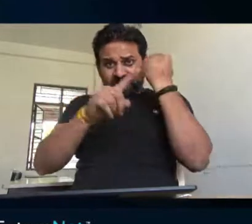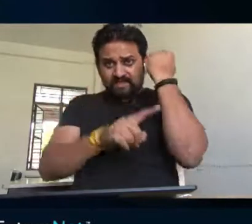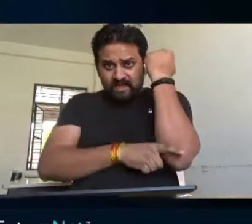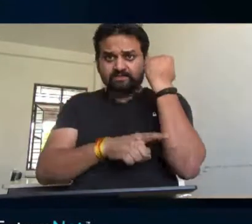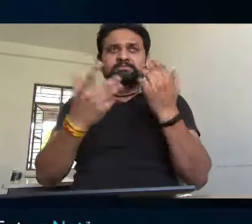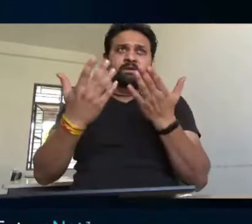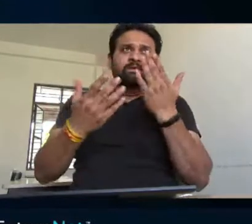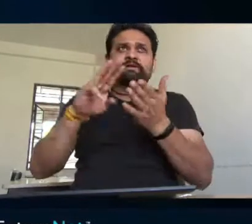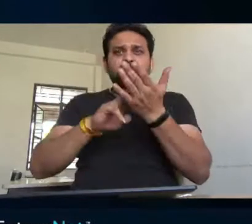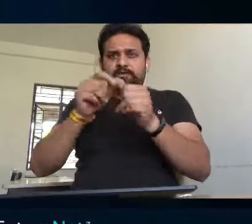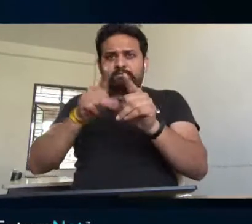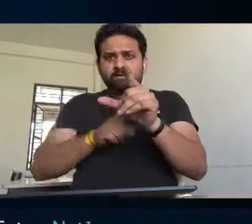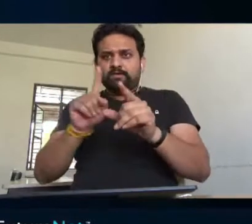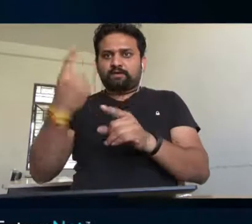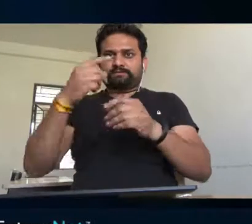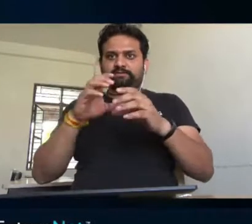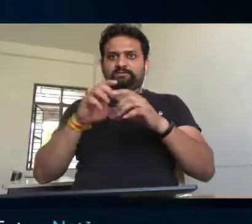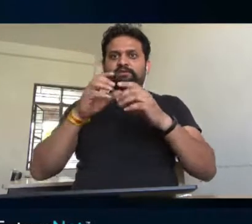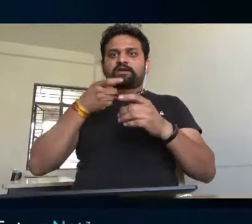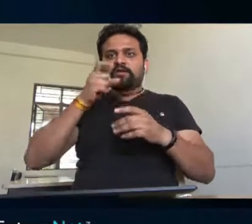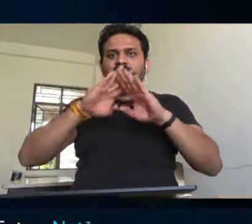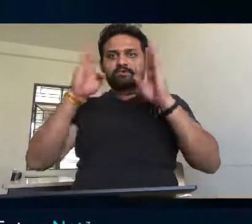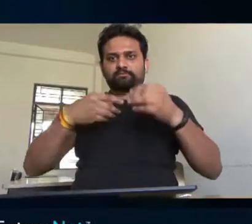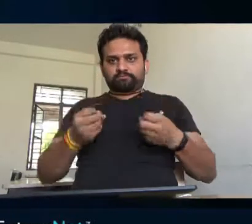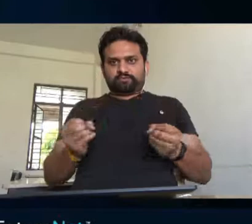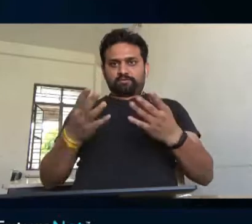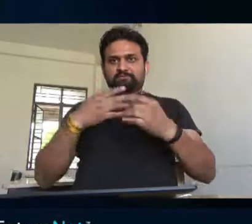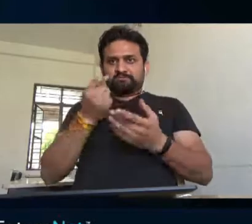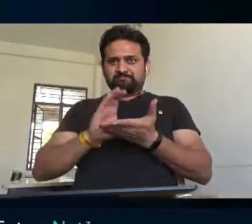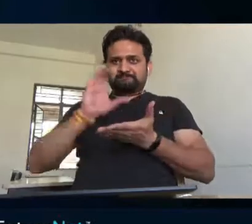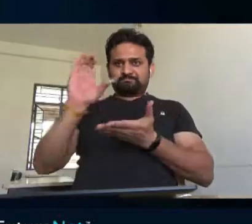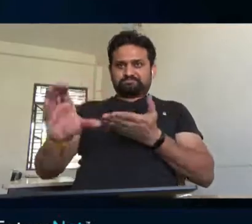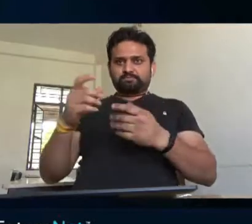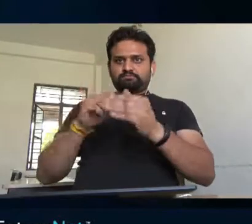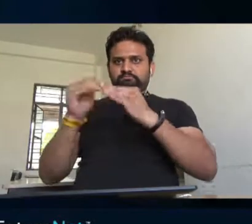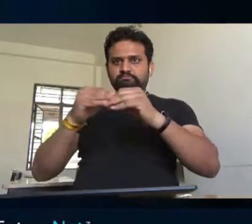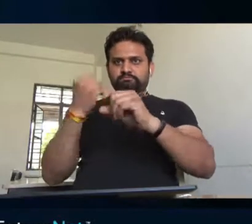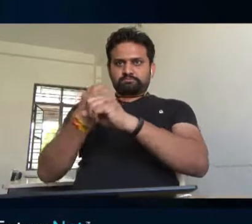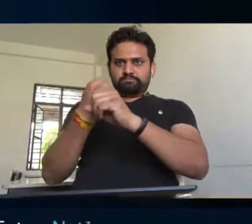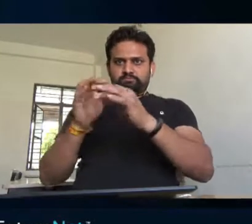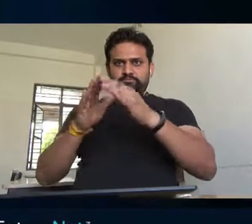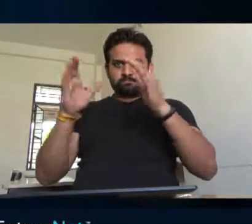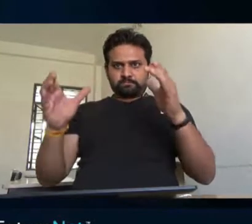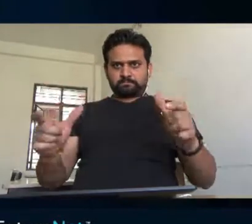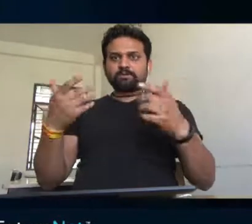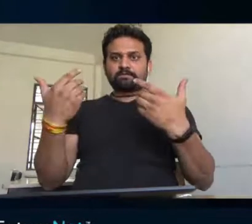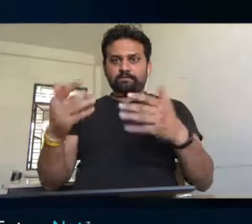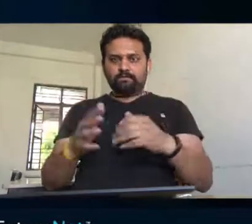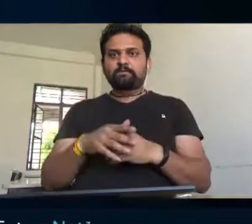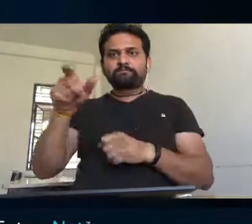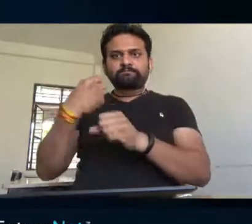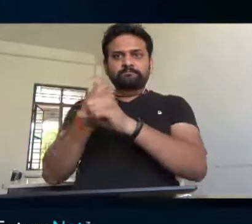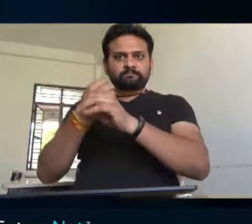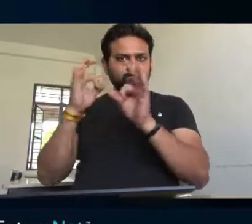square, in the middle of the old town, there is the square with hundreds of restaurants, and one of them will be end of